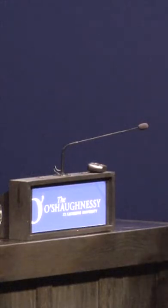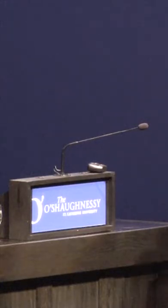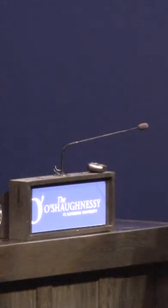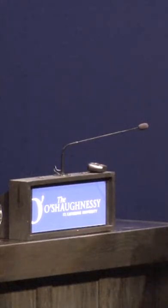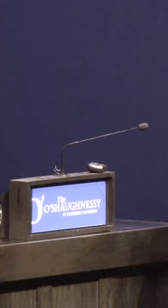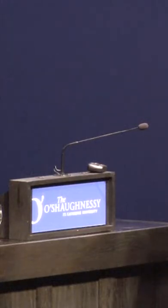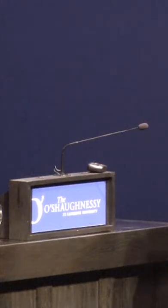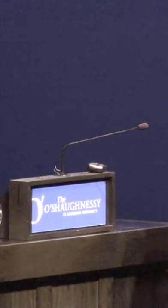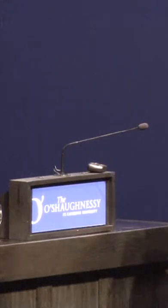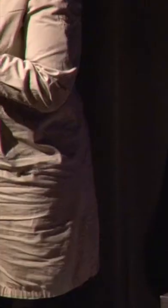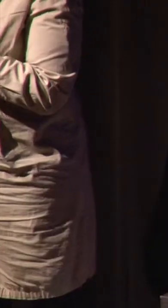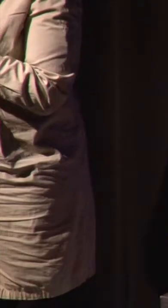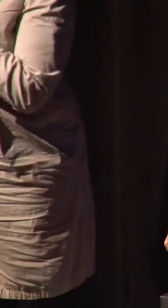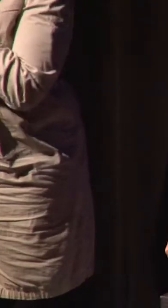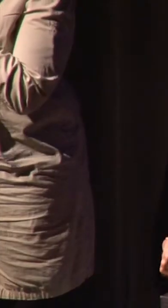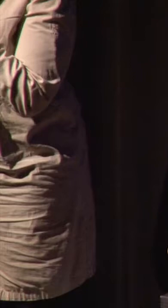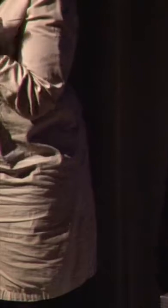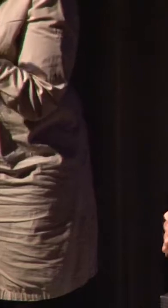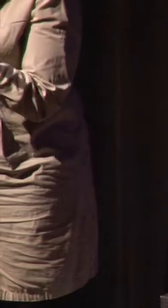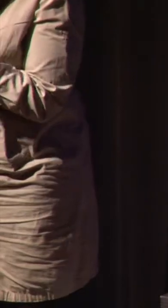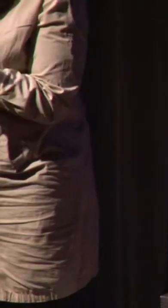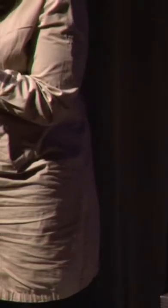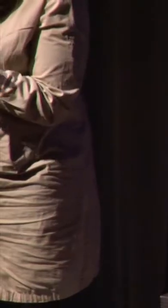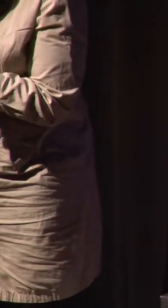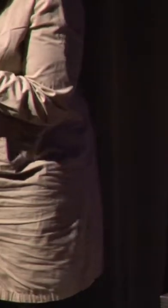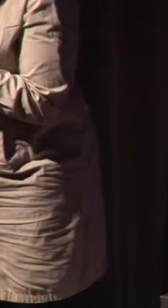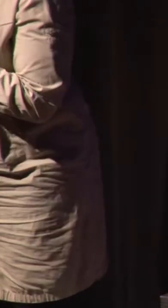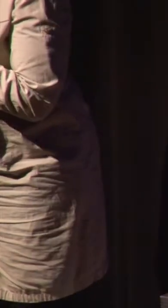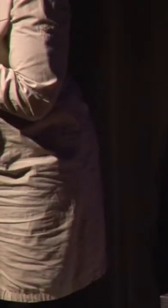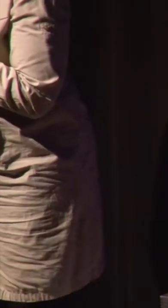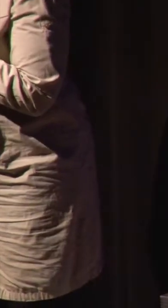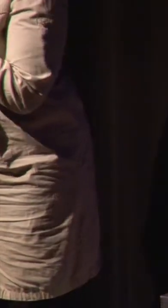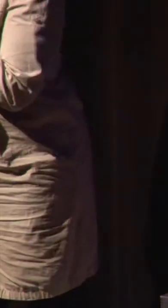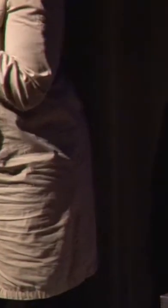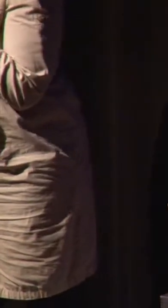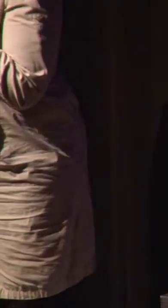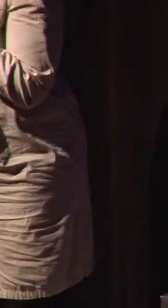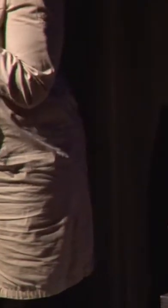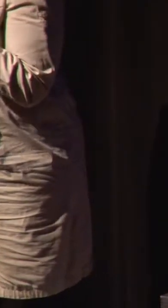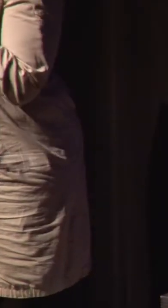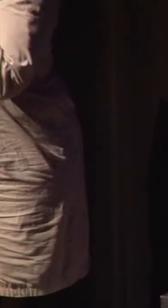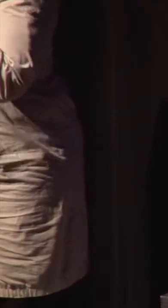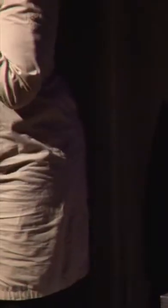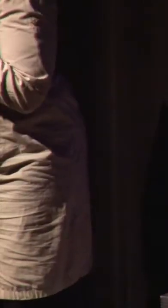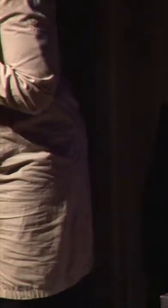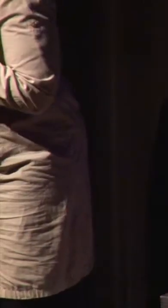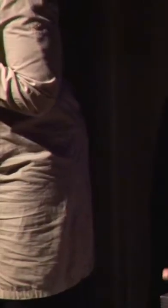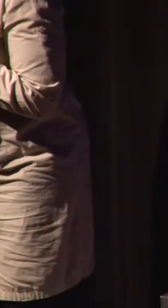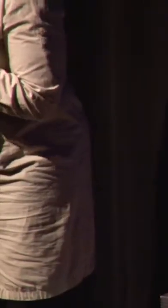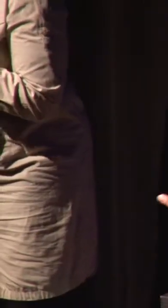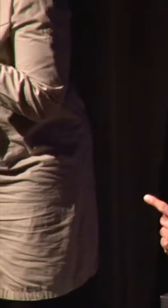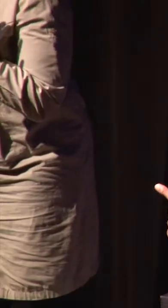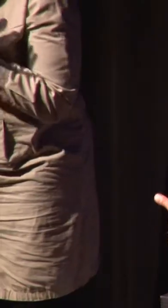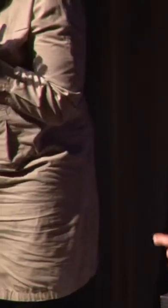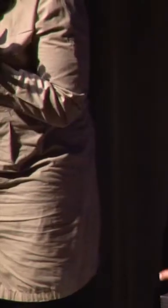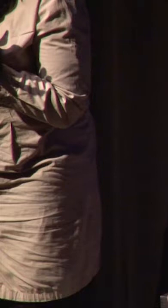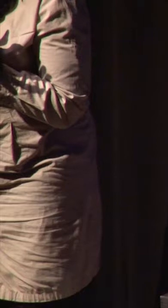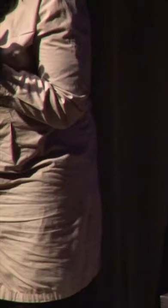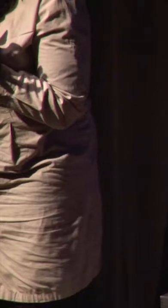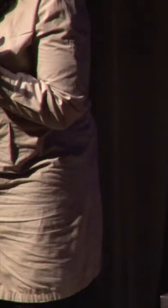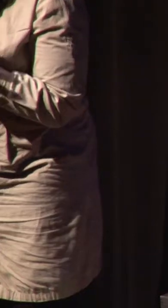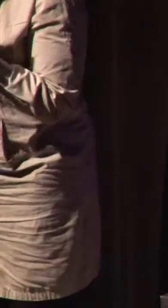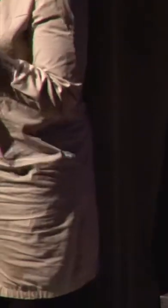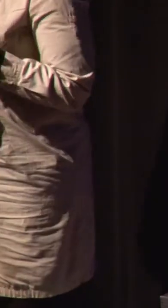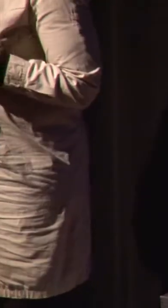country. Speak about the values that we cherish. This right to able to stand up and speak and